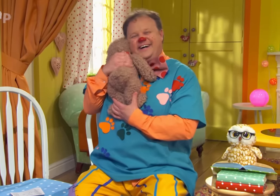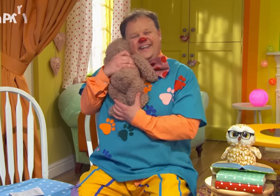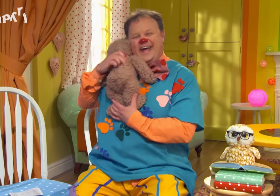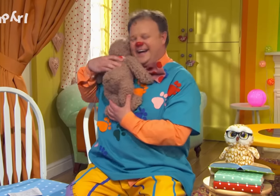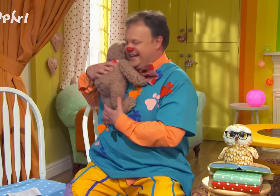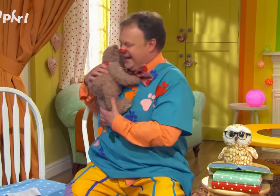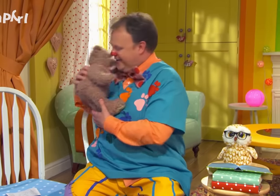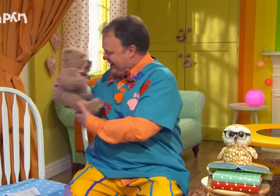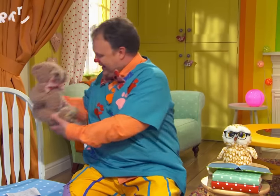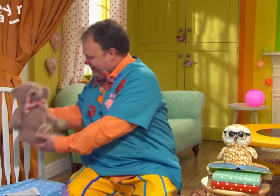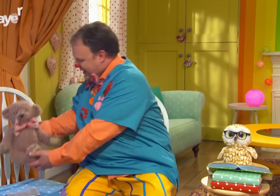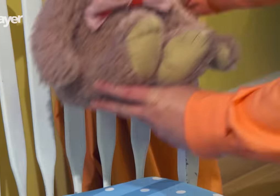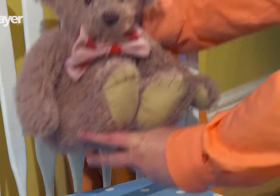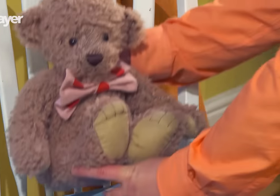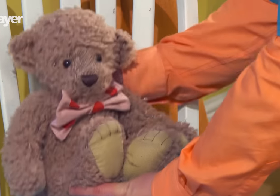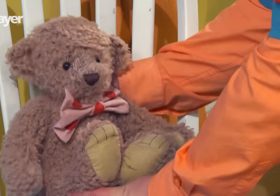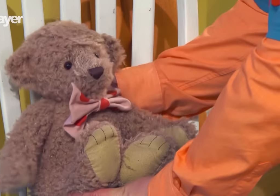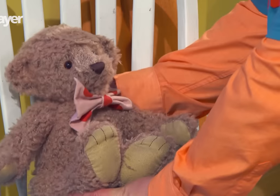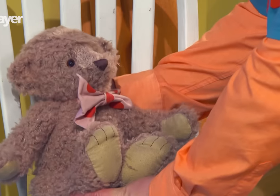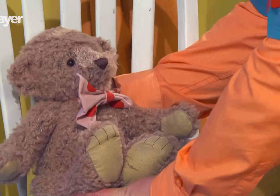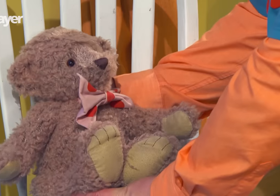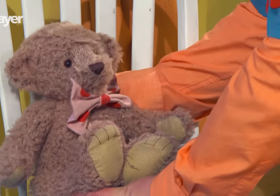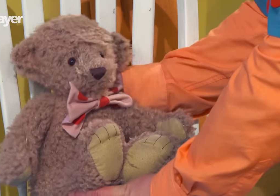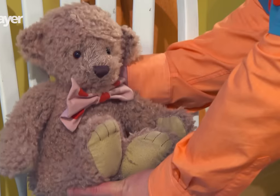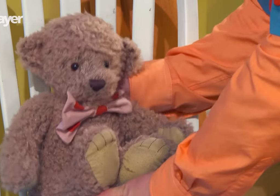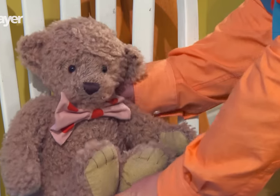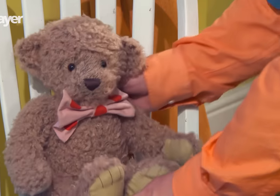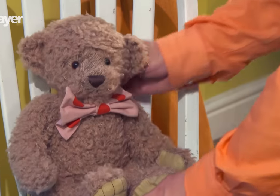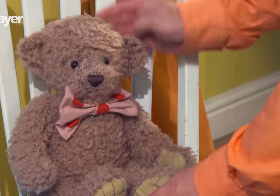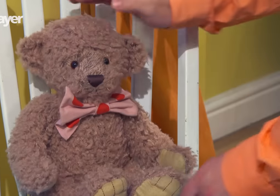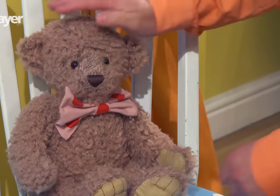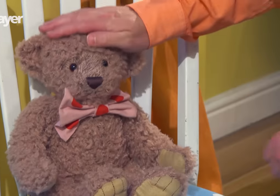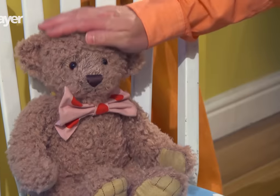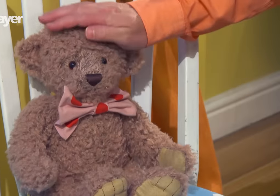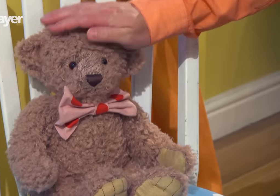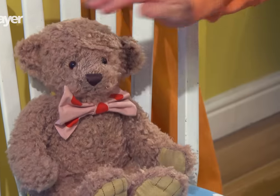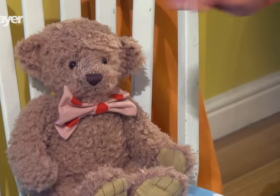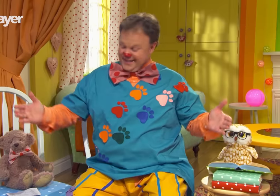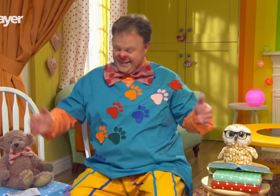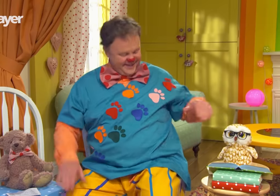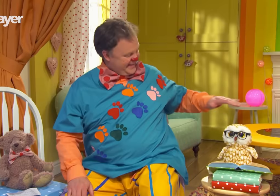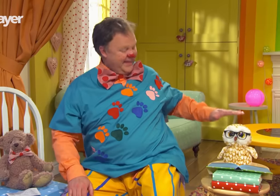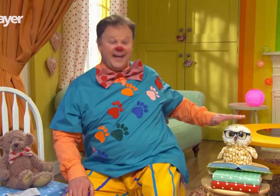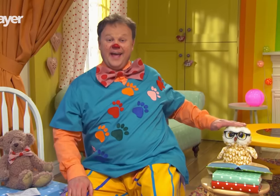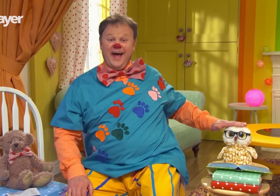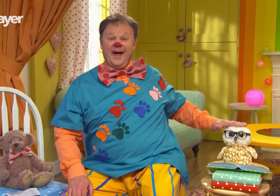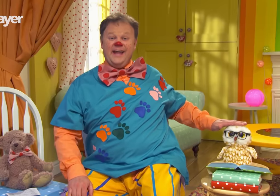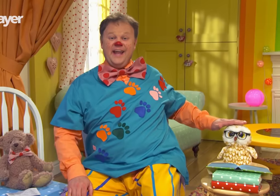There you go. Lovely and cozy and warm. All of your animal patients feel better again. I